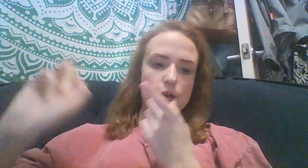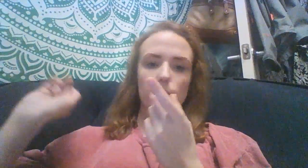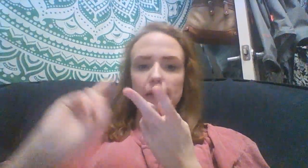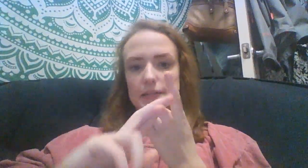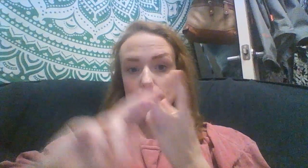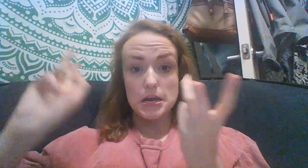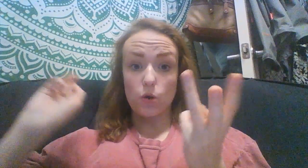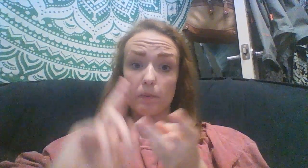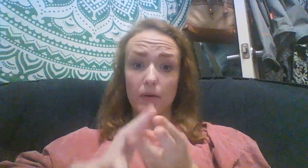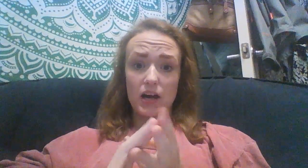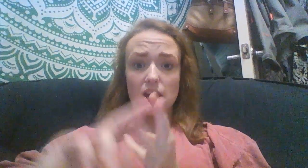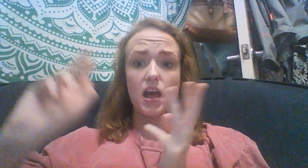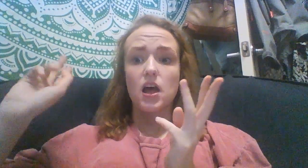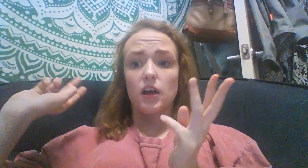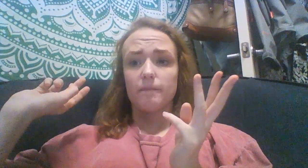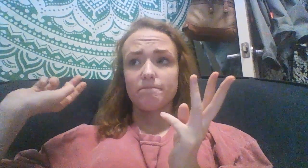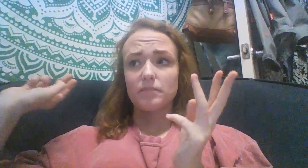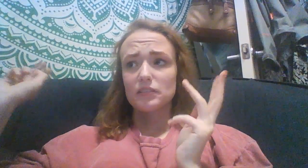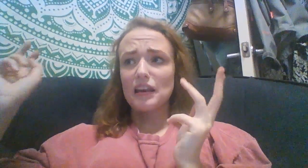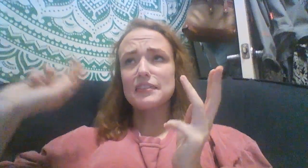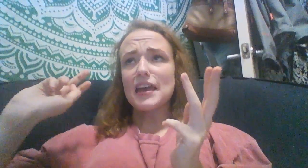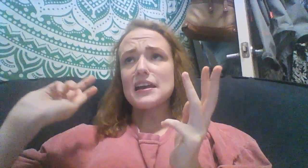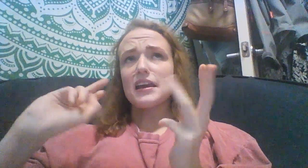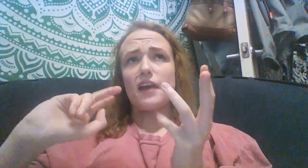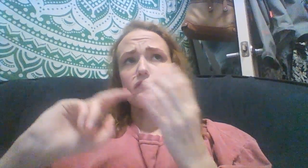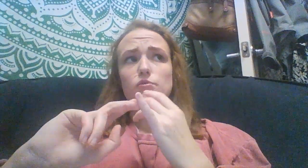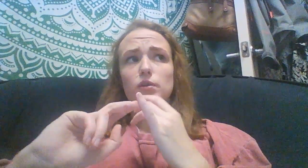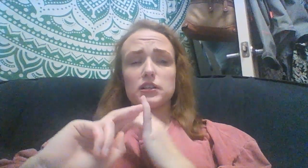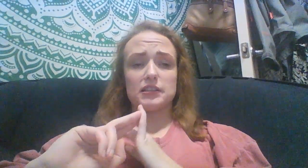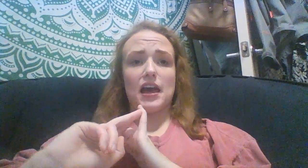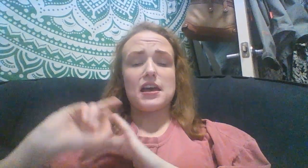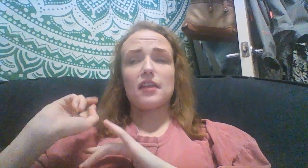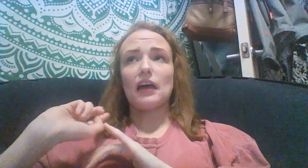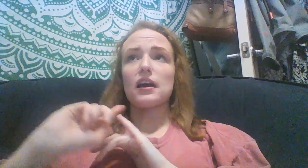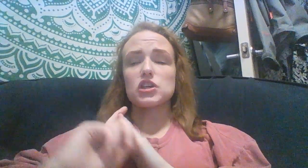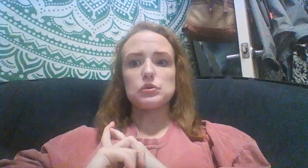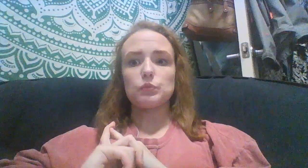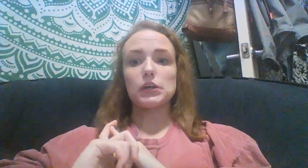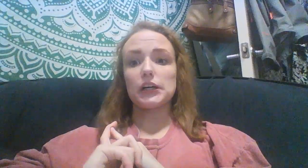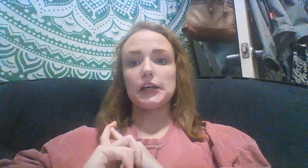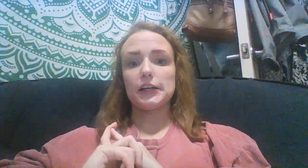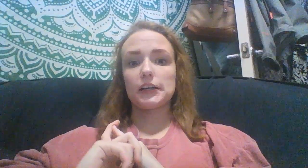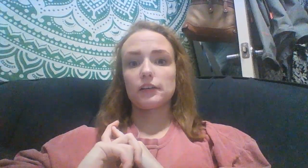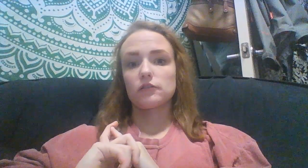or lesbian or bi than if you were to say that you were